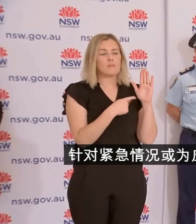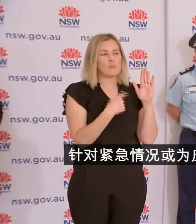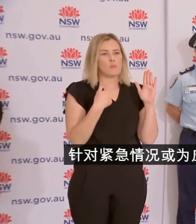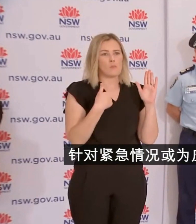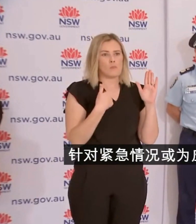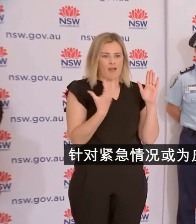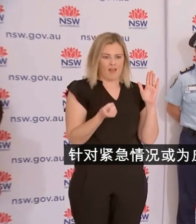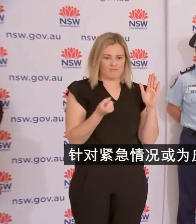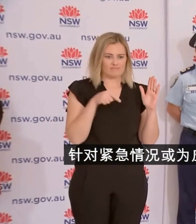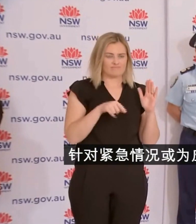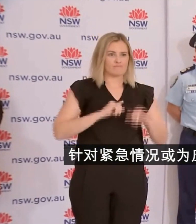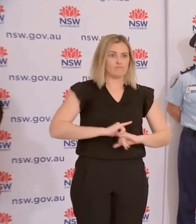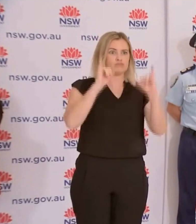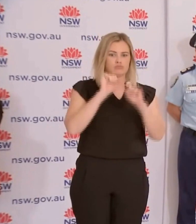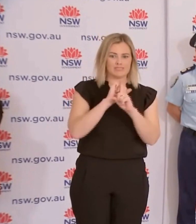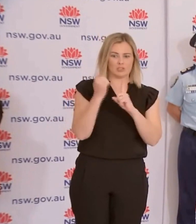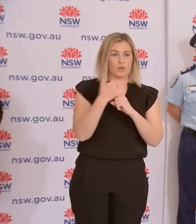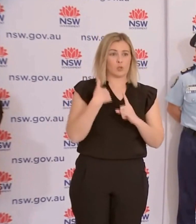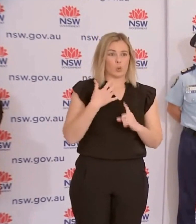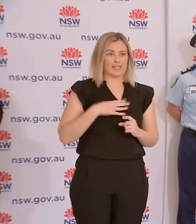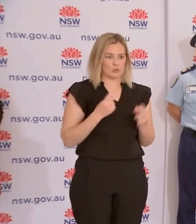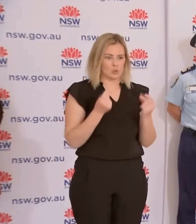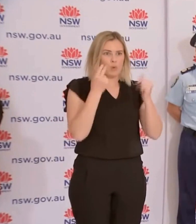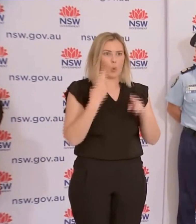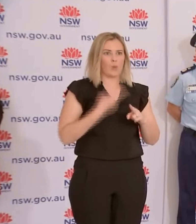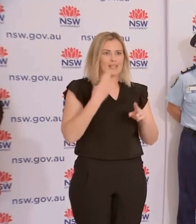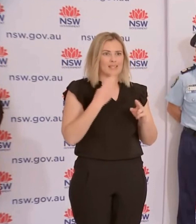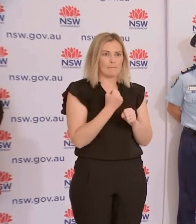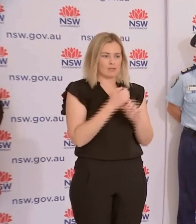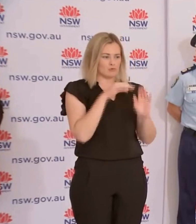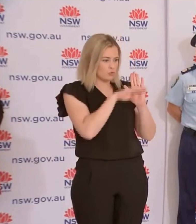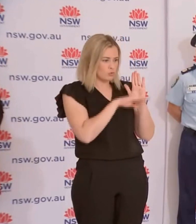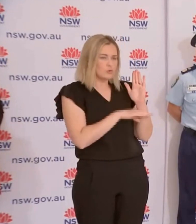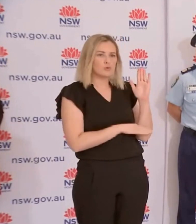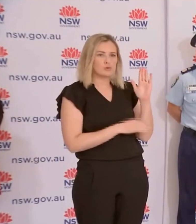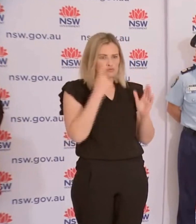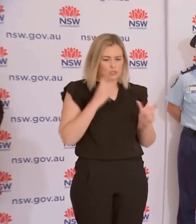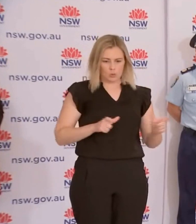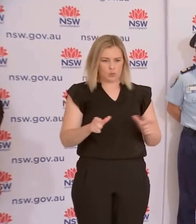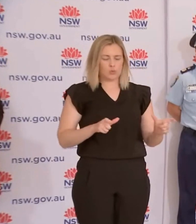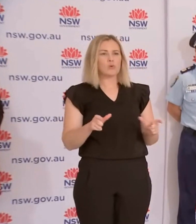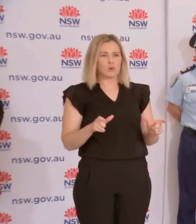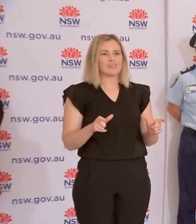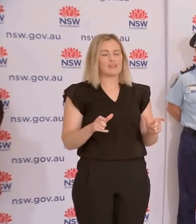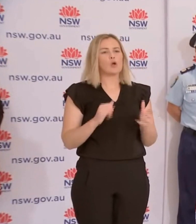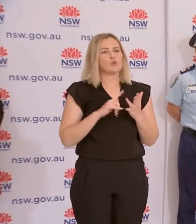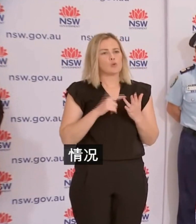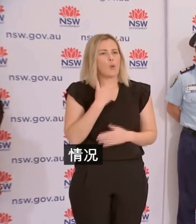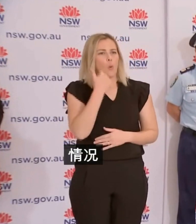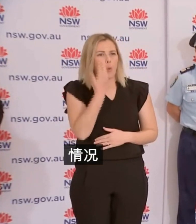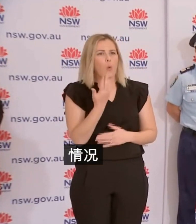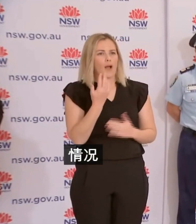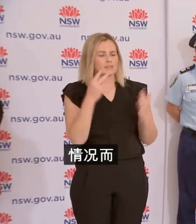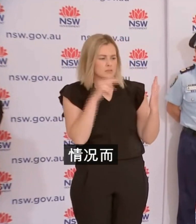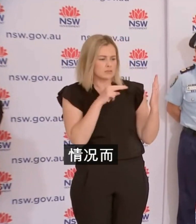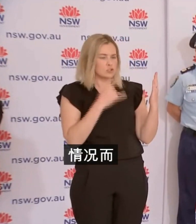response to an urgent situation. Almost daily we're looking at them, and we have the health teams looking at the issues. We